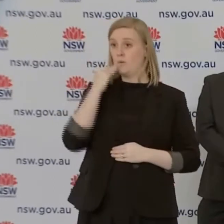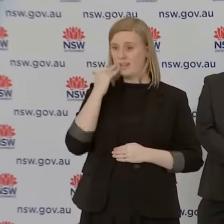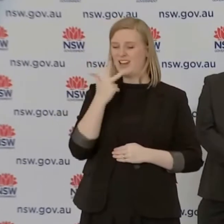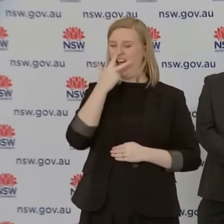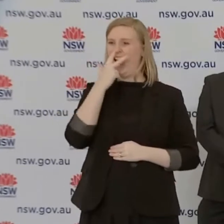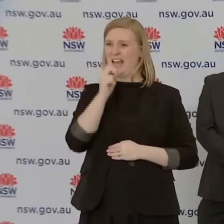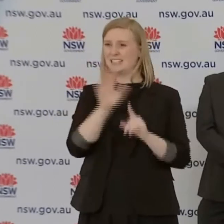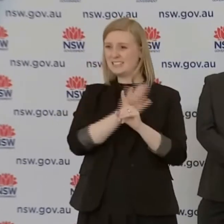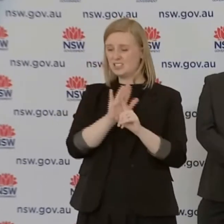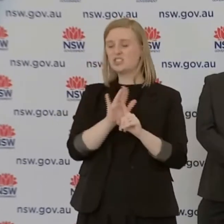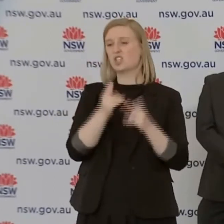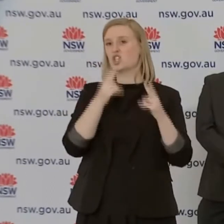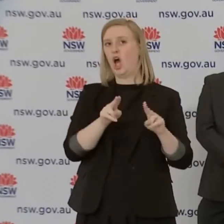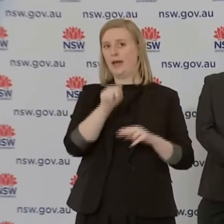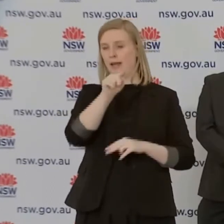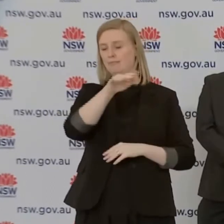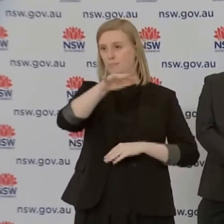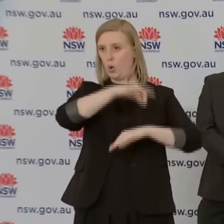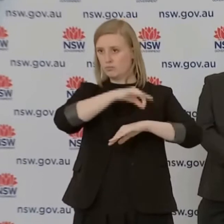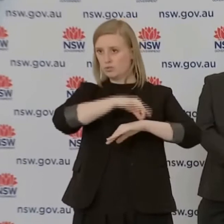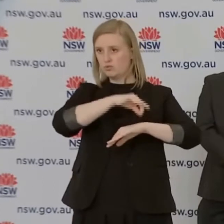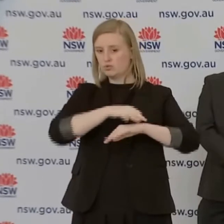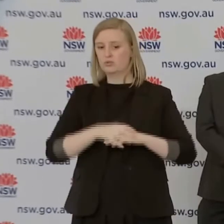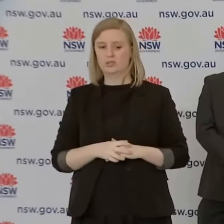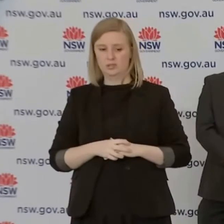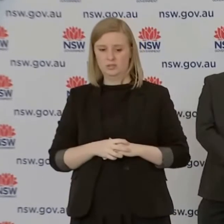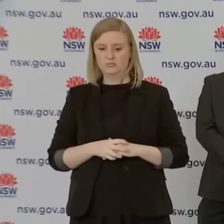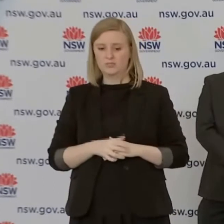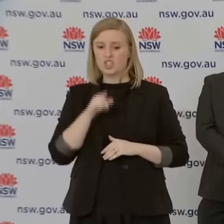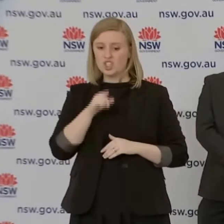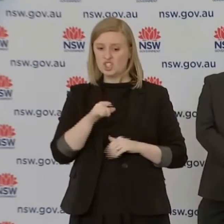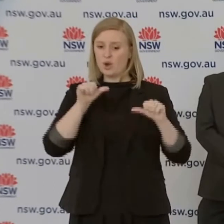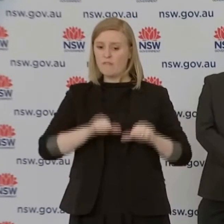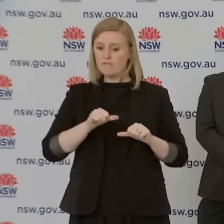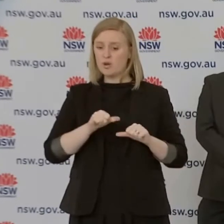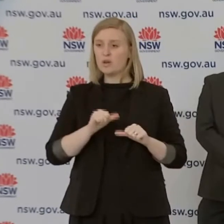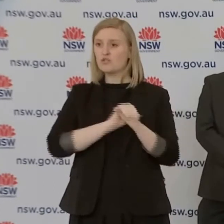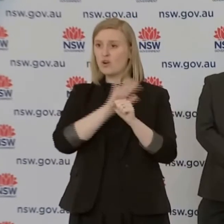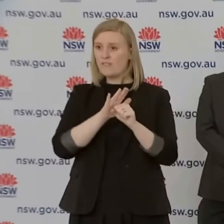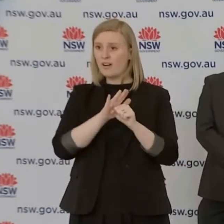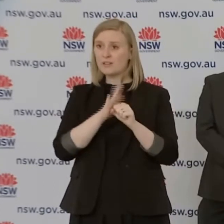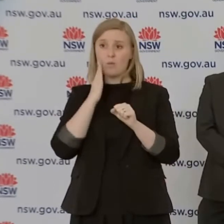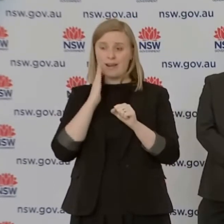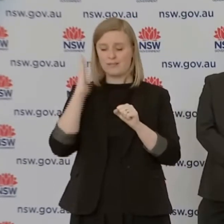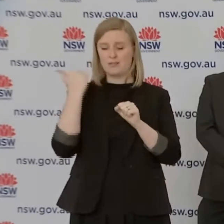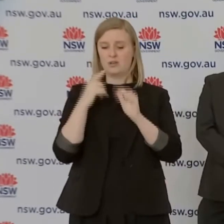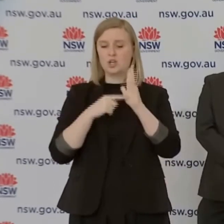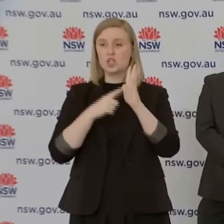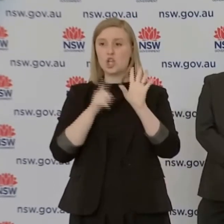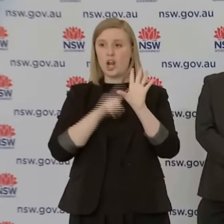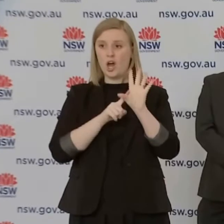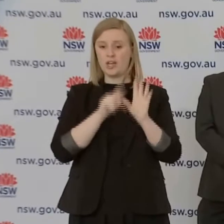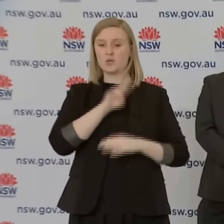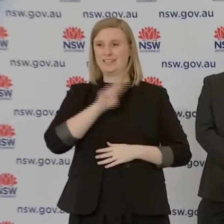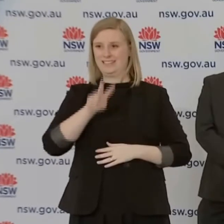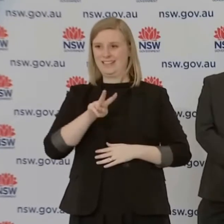Alfred Hospital yesterday, and she tested positive for COVID on the July 27th and was being cared for in the Royal Prince Alfred Hospital